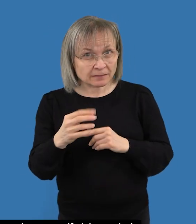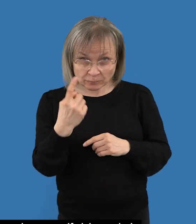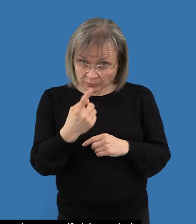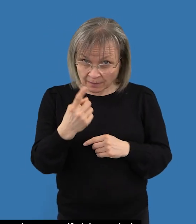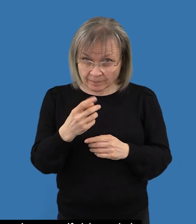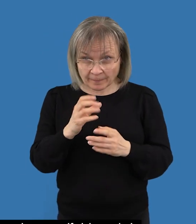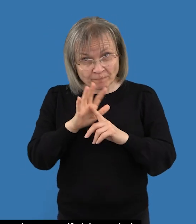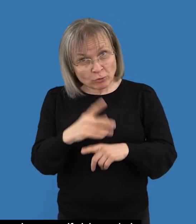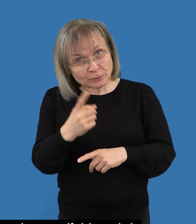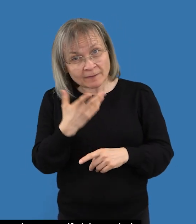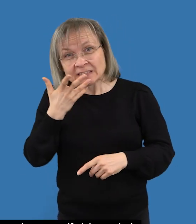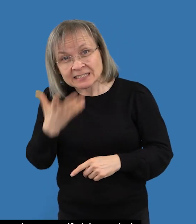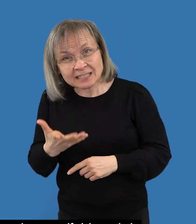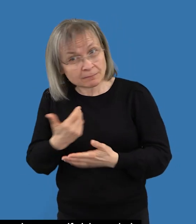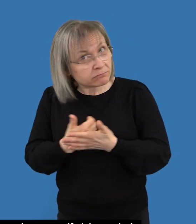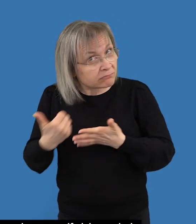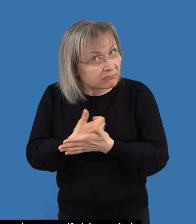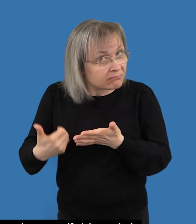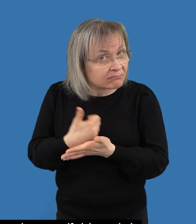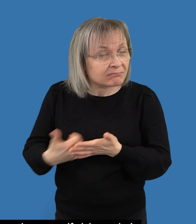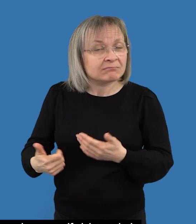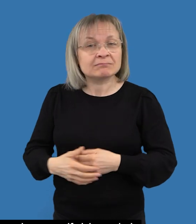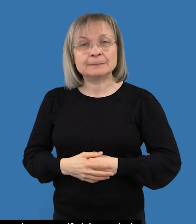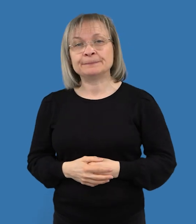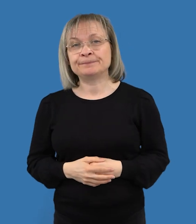Ask if you make yourself sick regularly.